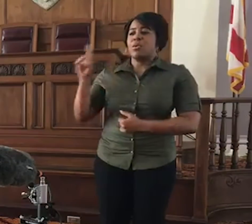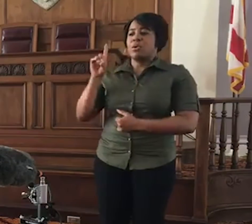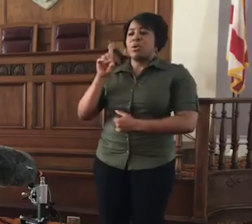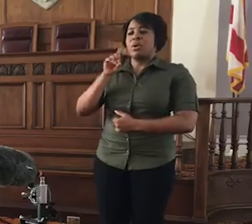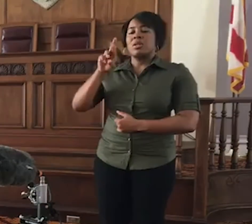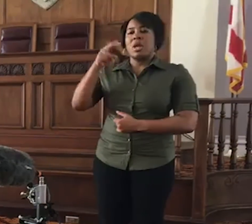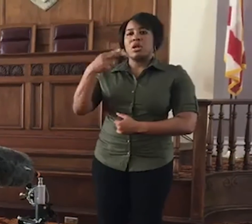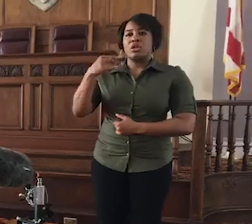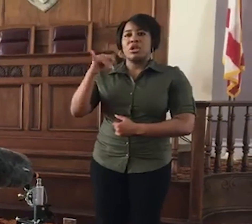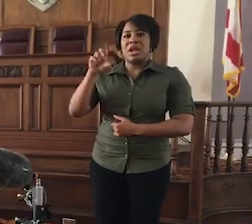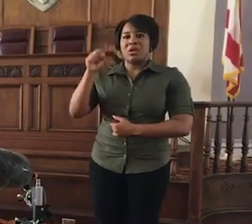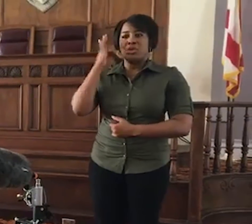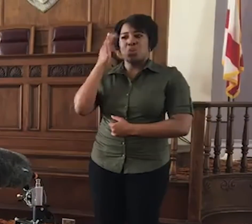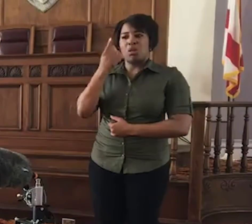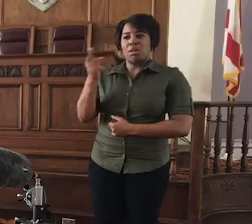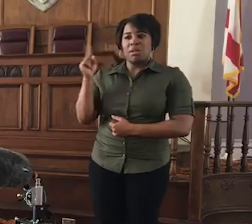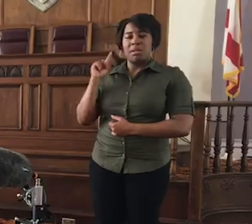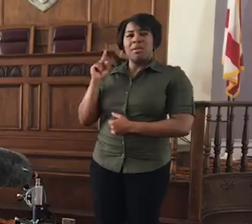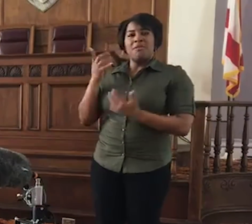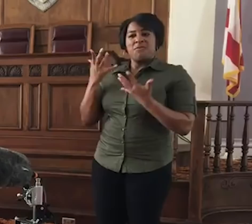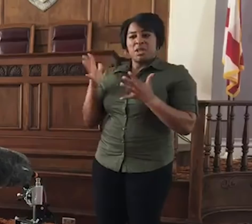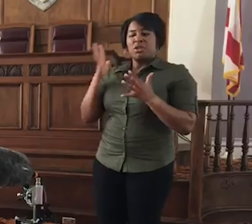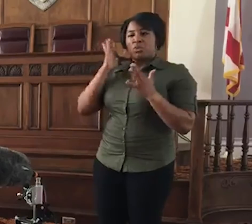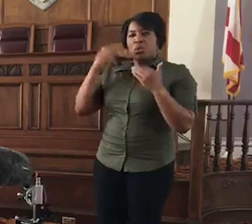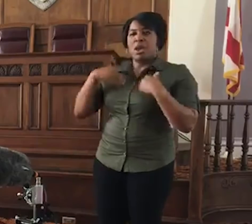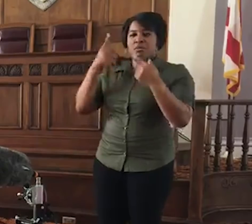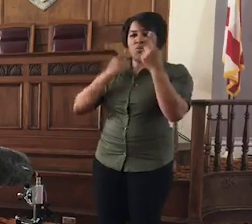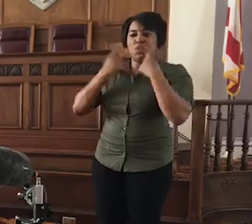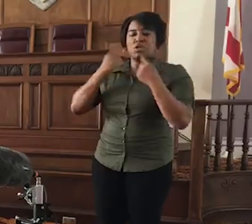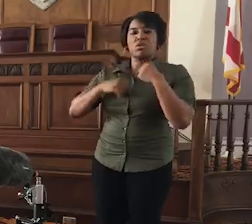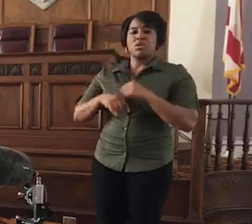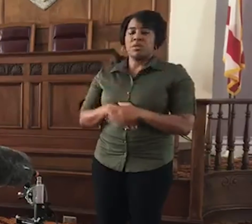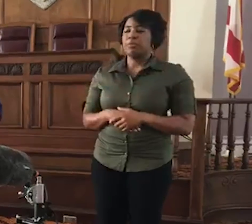take some questions. Dr. Harris.